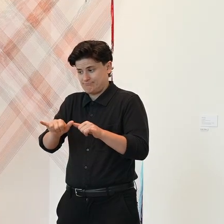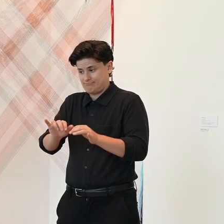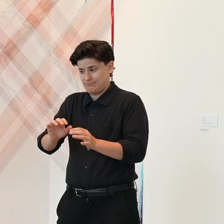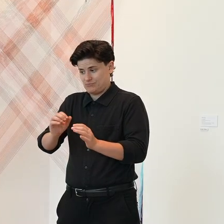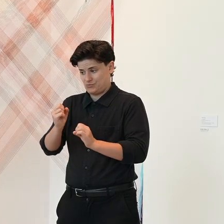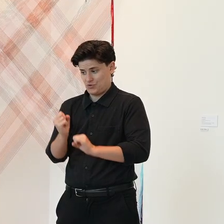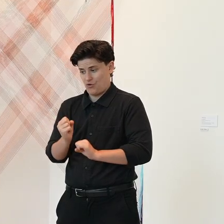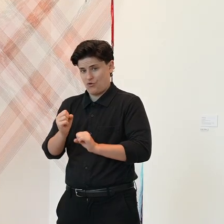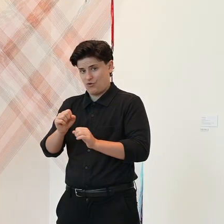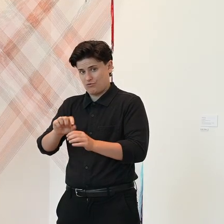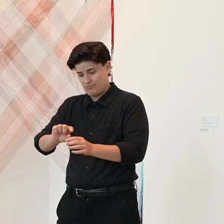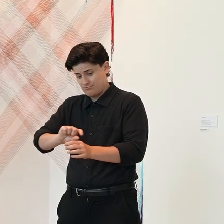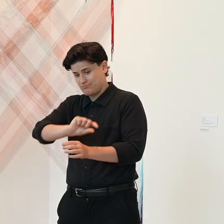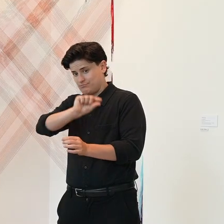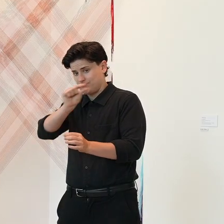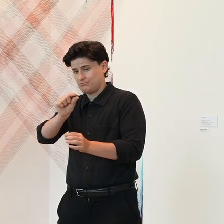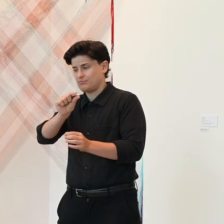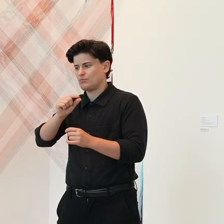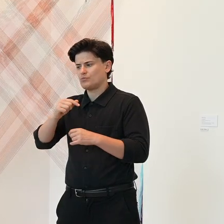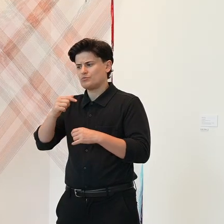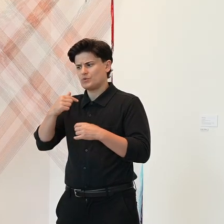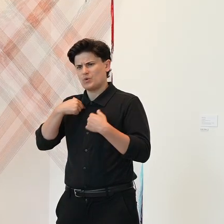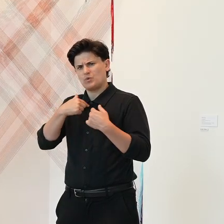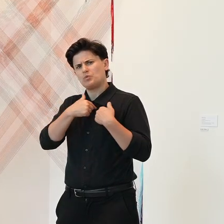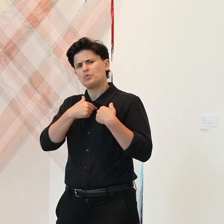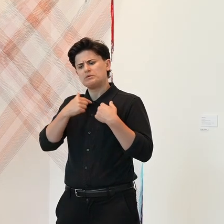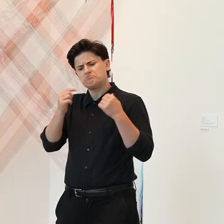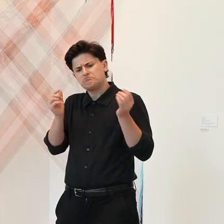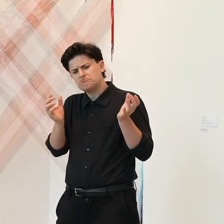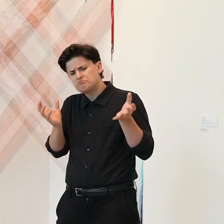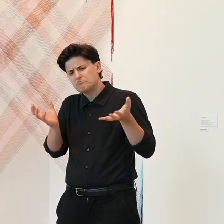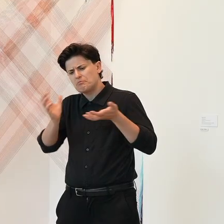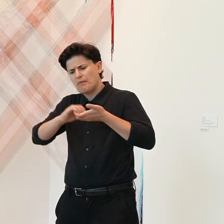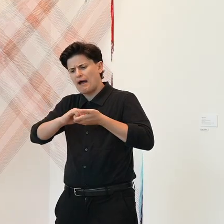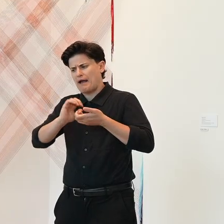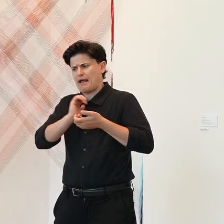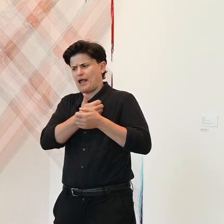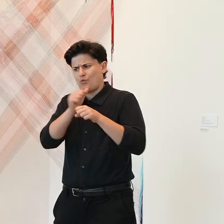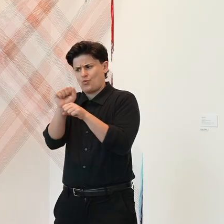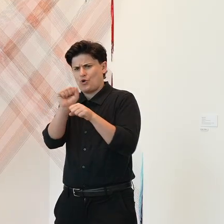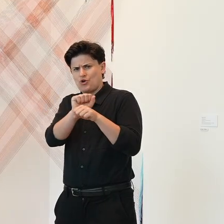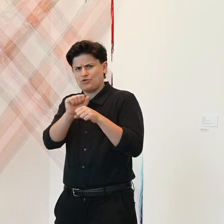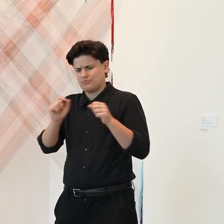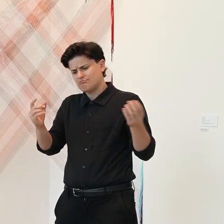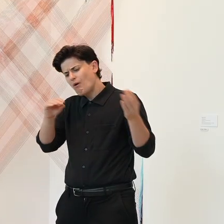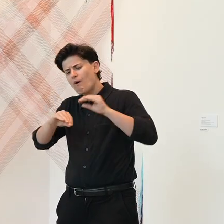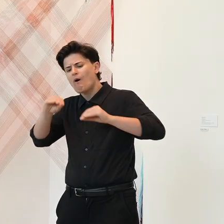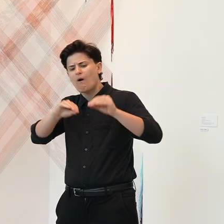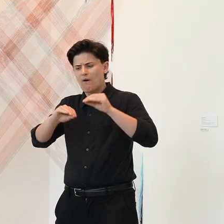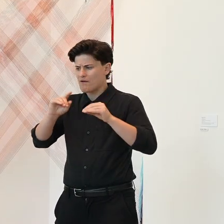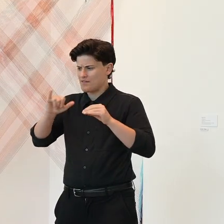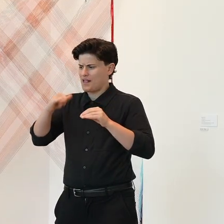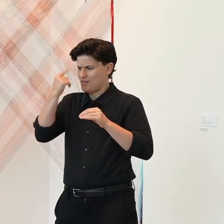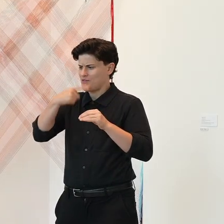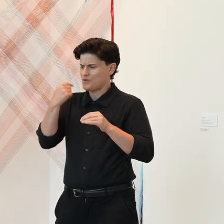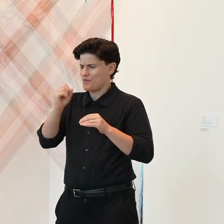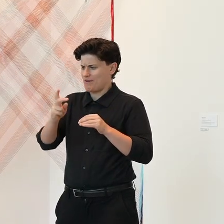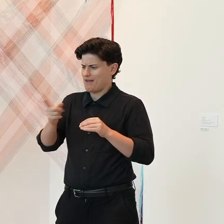together, and we thought, well, yeah, that looks okay too, you know. So,